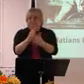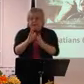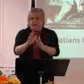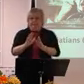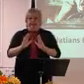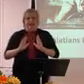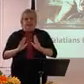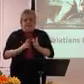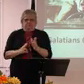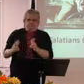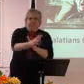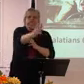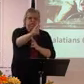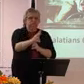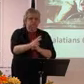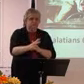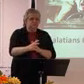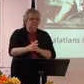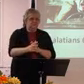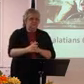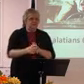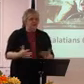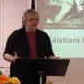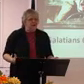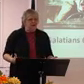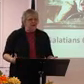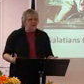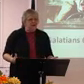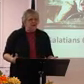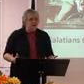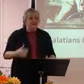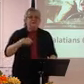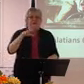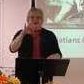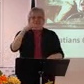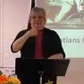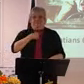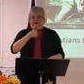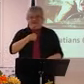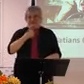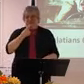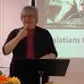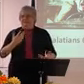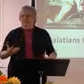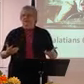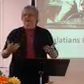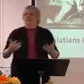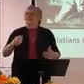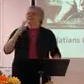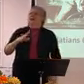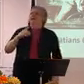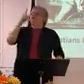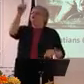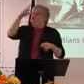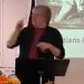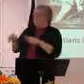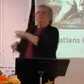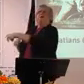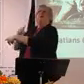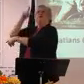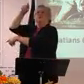they cut in at the last minute. And so I found myself saying, God, did you see